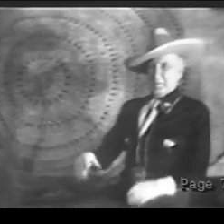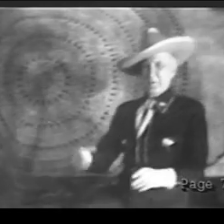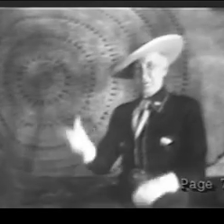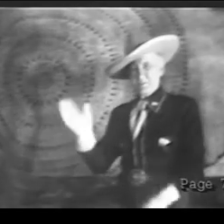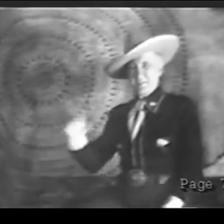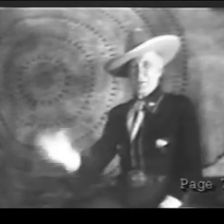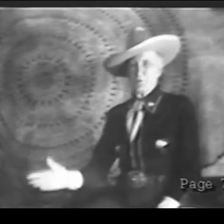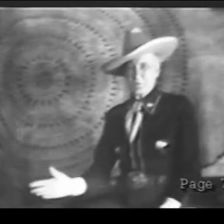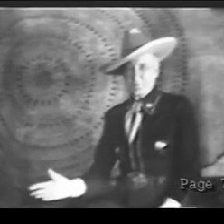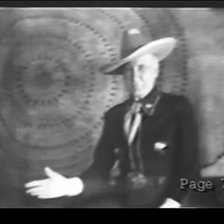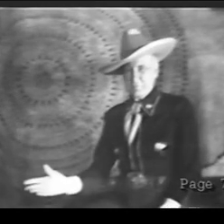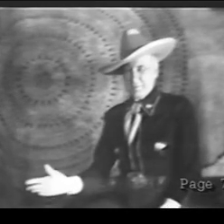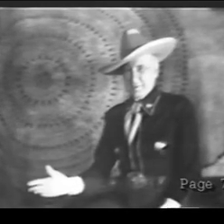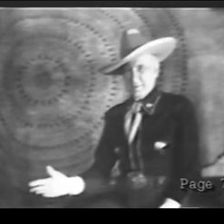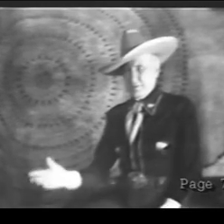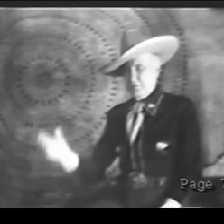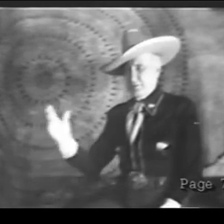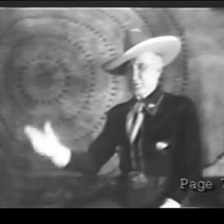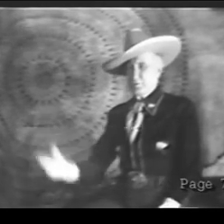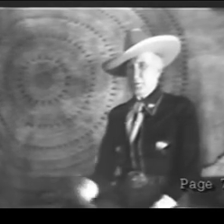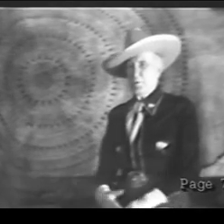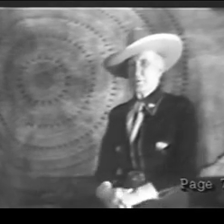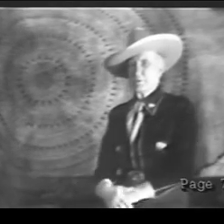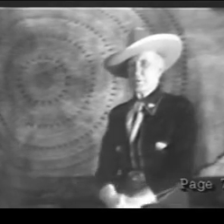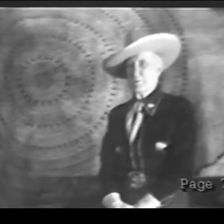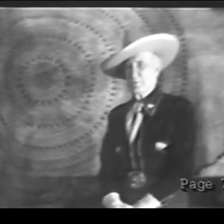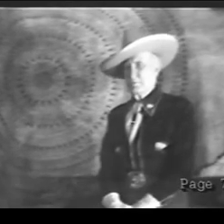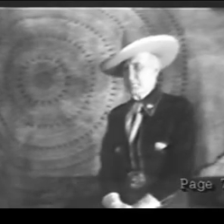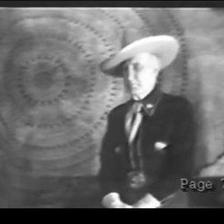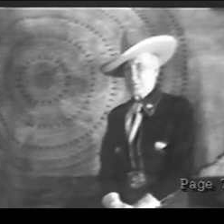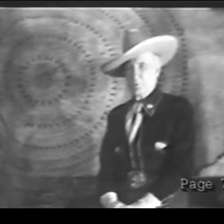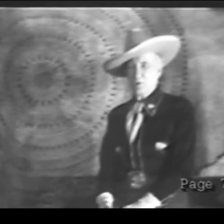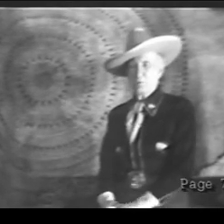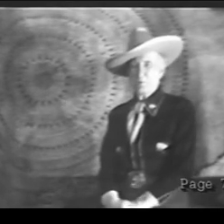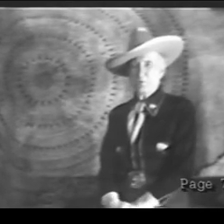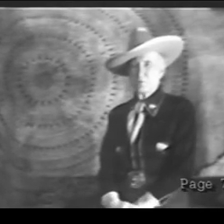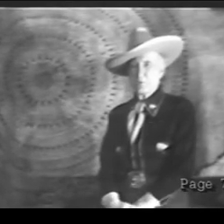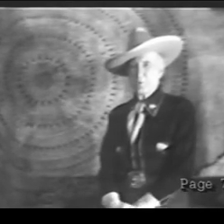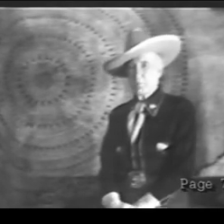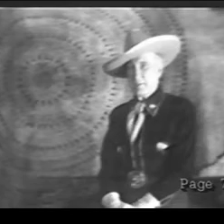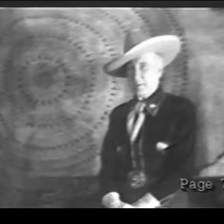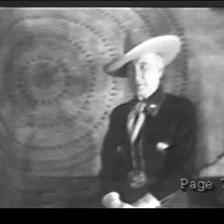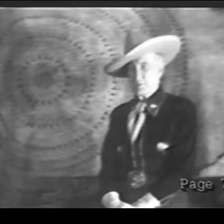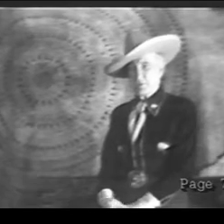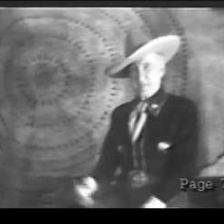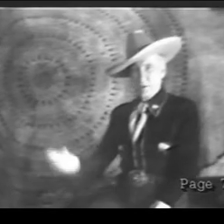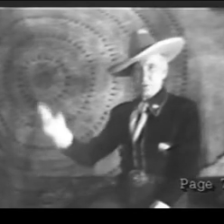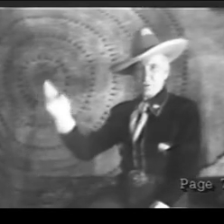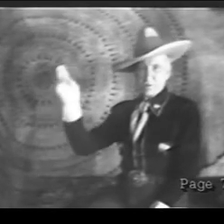we are just that close. This old fellow was quite a warrior, you know. He was born in a buffalo teepee, and he was a scout years